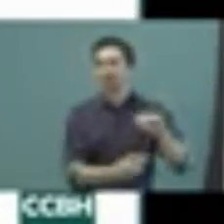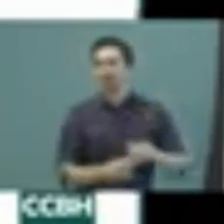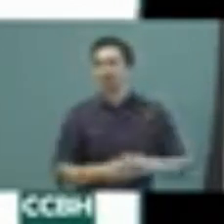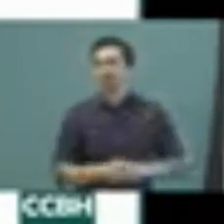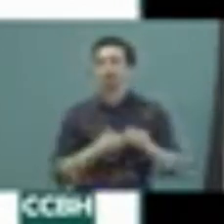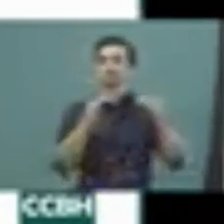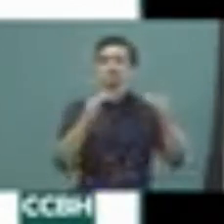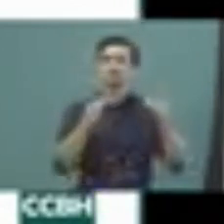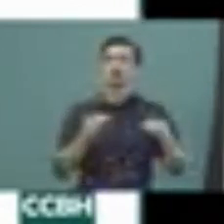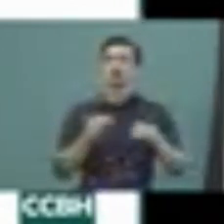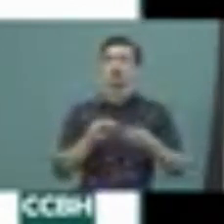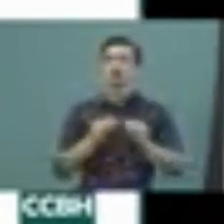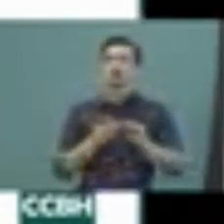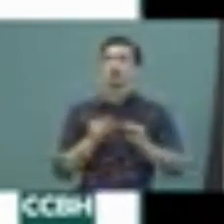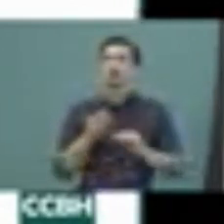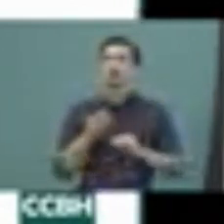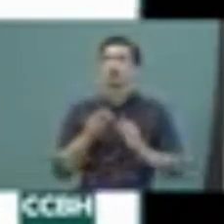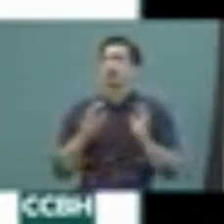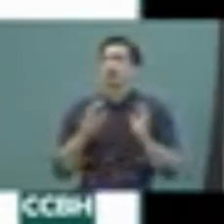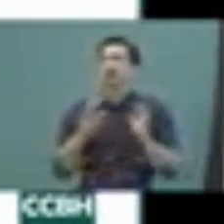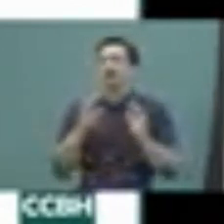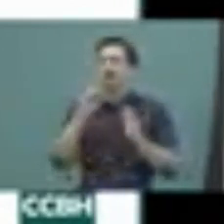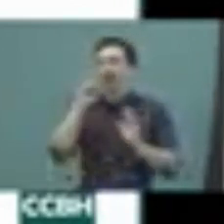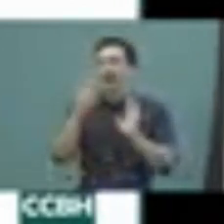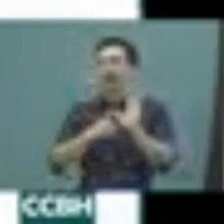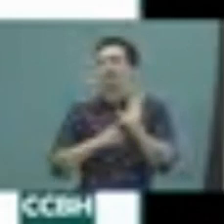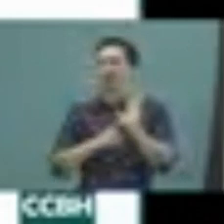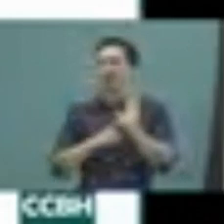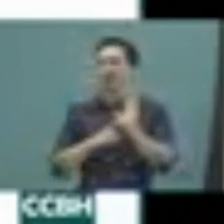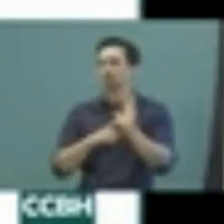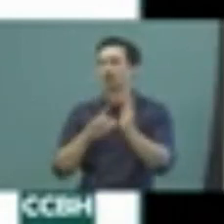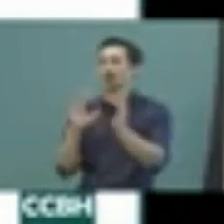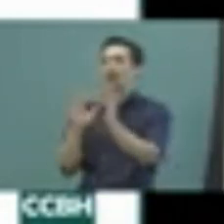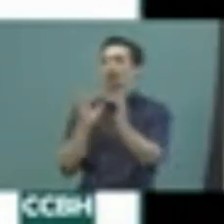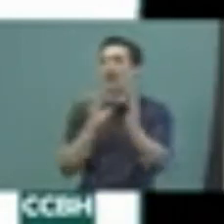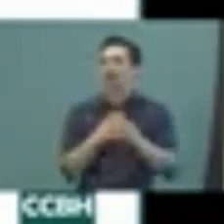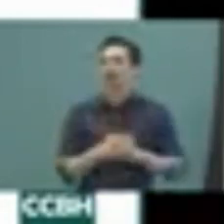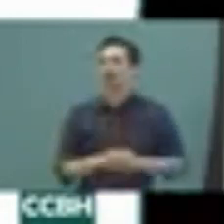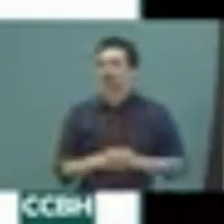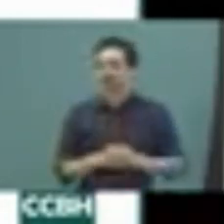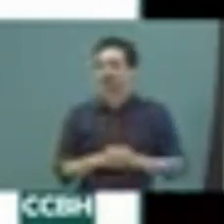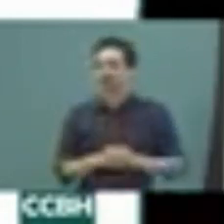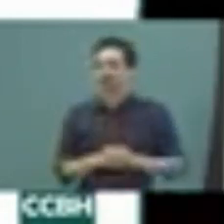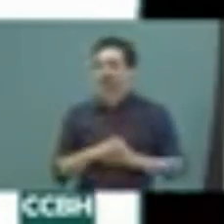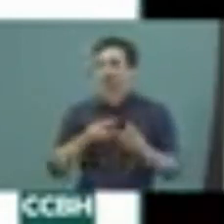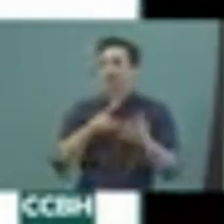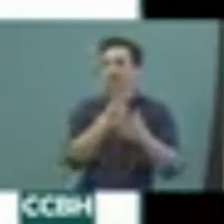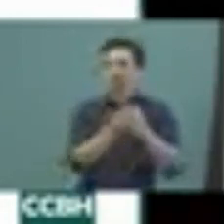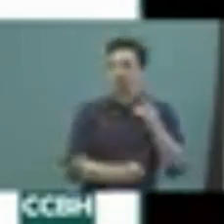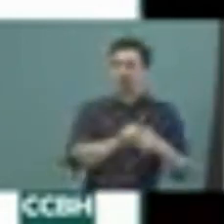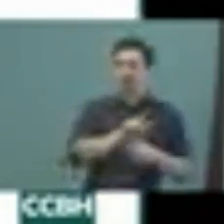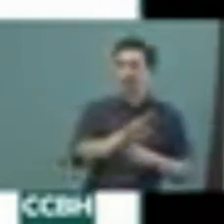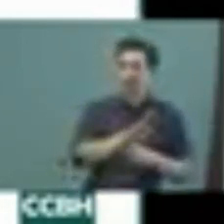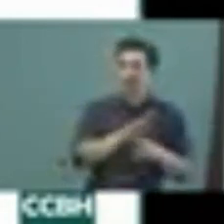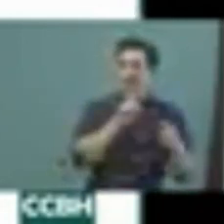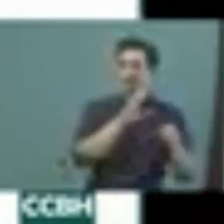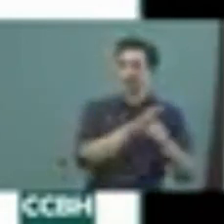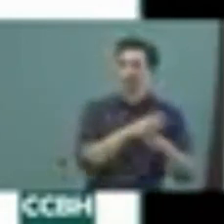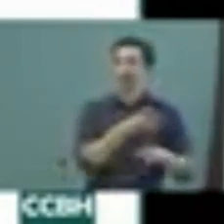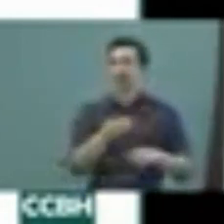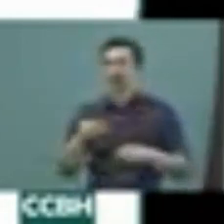And the number of identified contacts thus far related to our cases, and those are both lab confirmed and probable